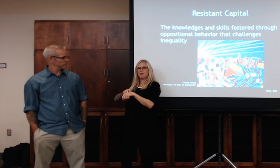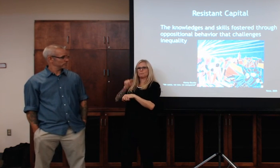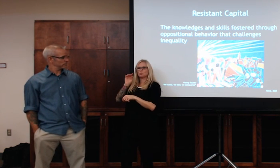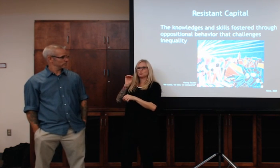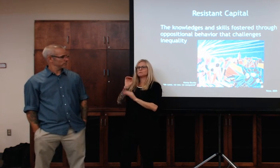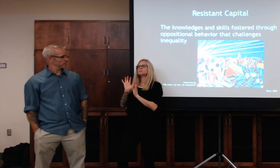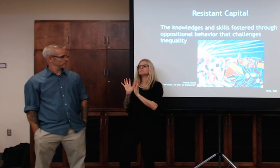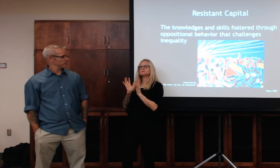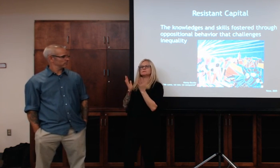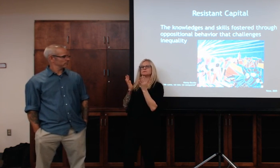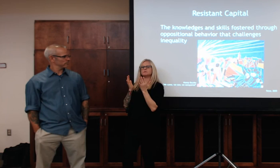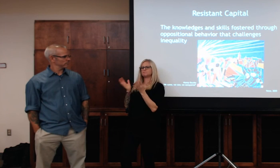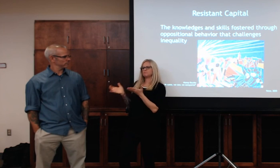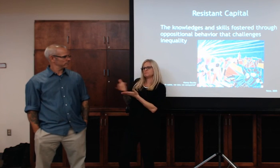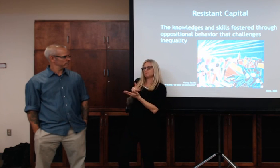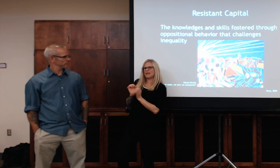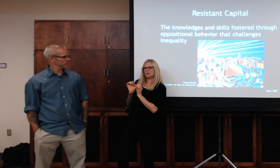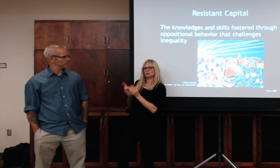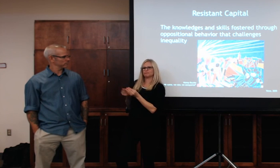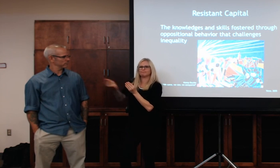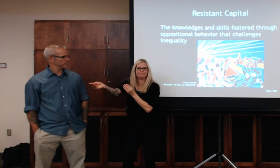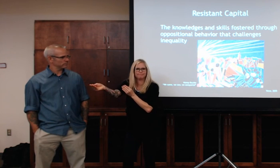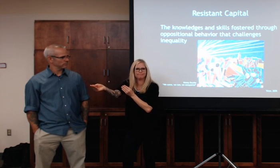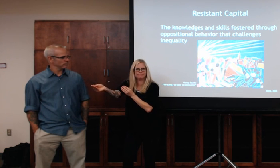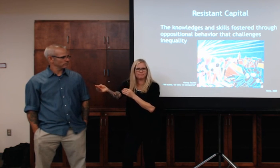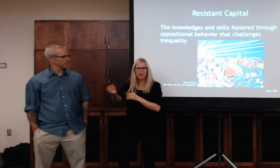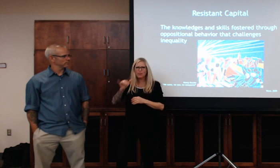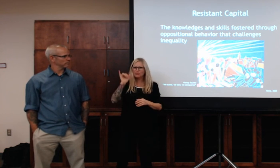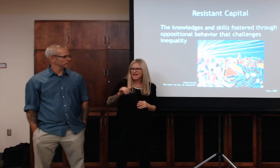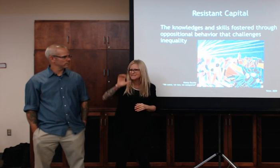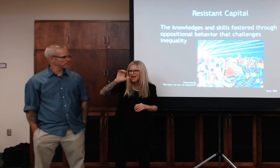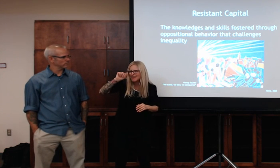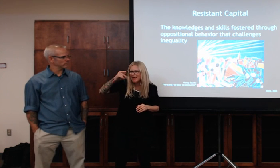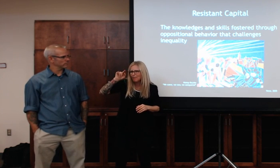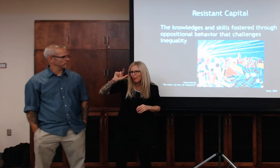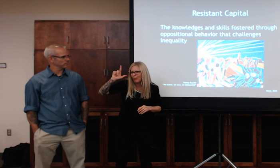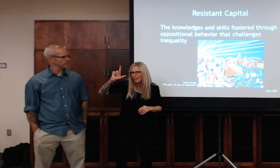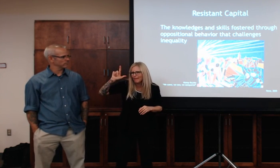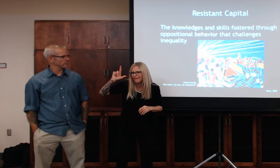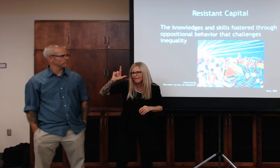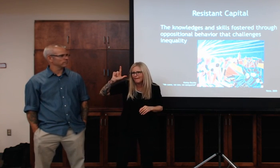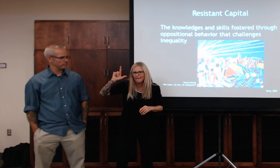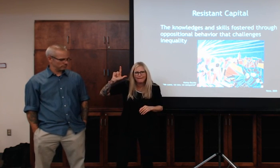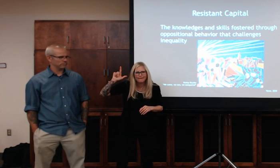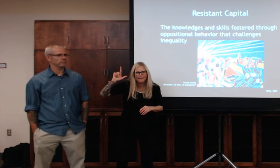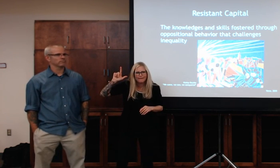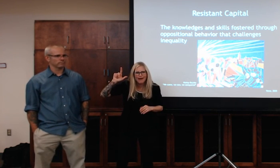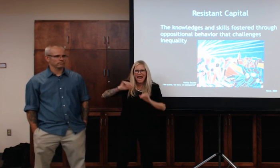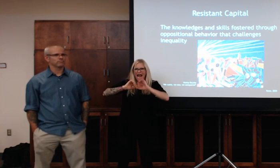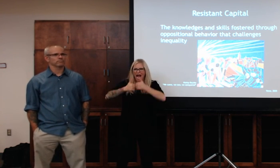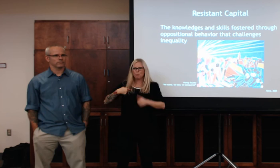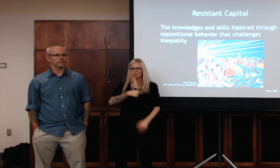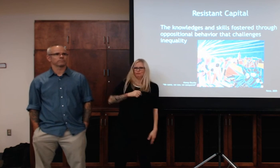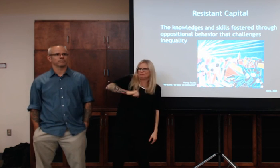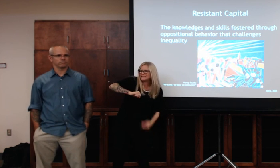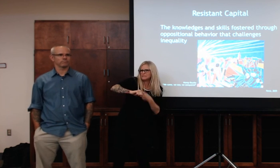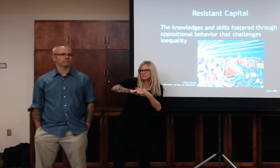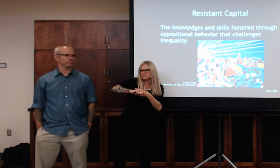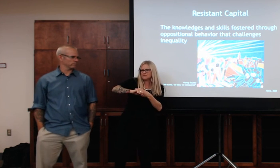right time to say, okay, I'm going to hold off. I'm just going to gather some education and be able to pass that along. That is capital. How can we resist